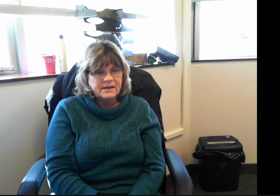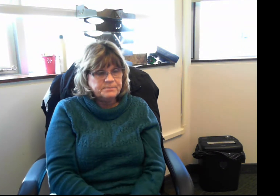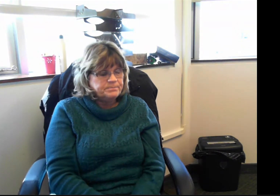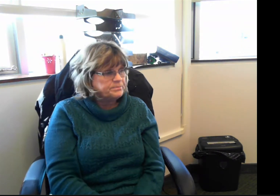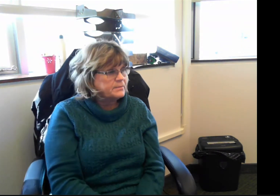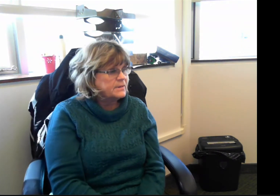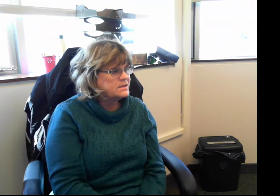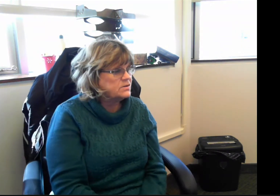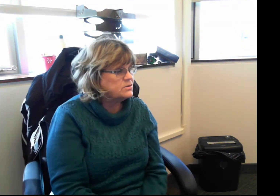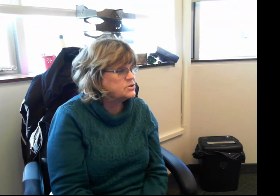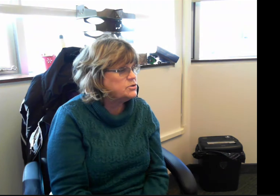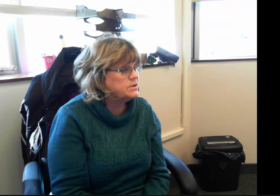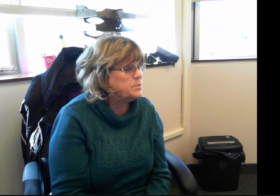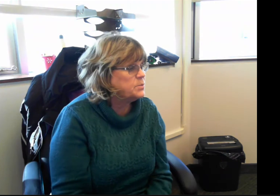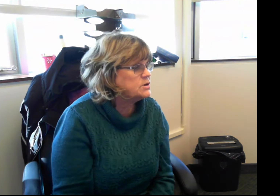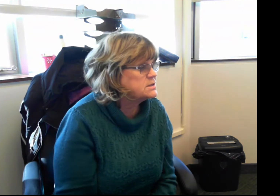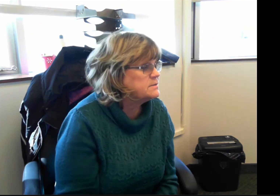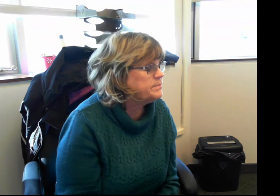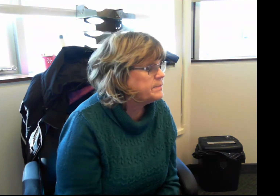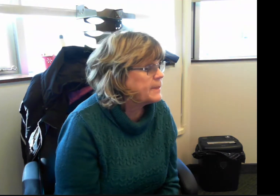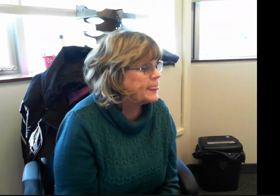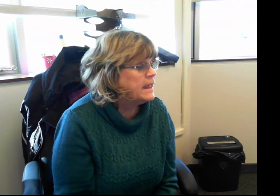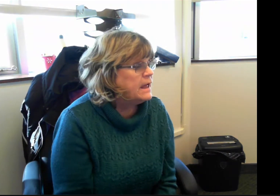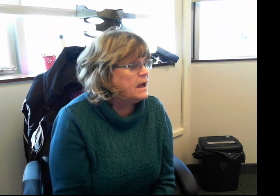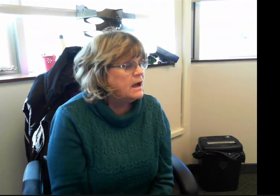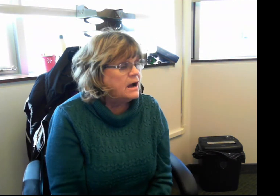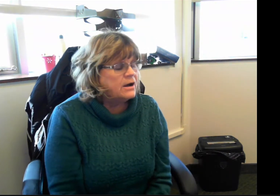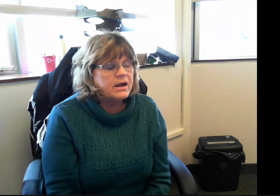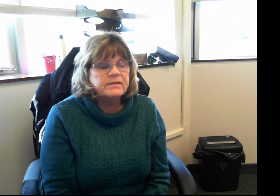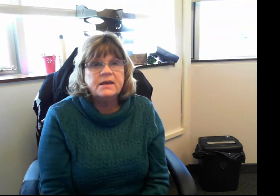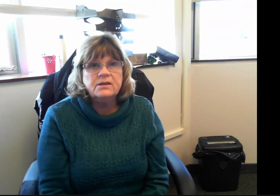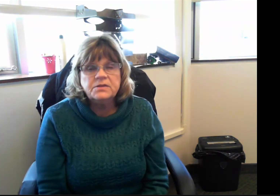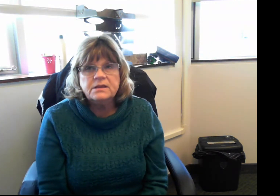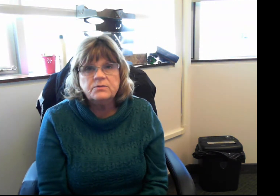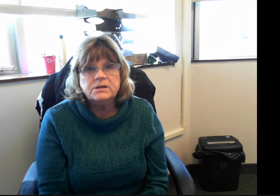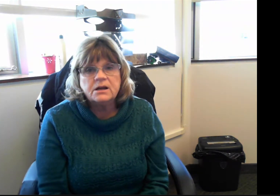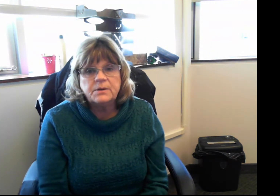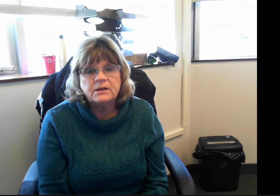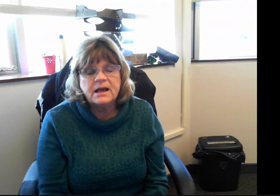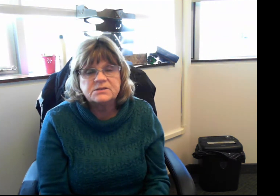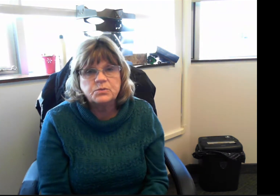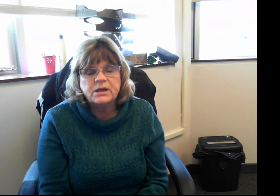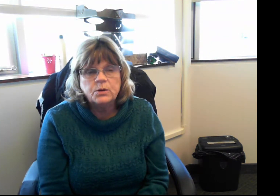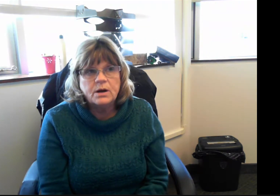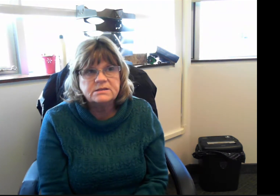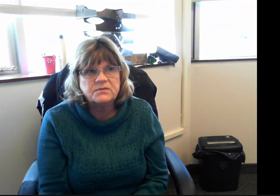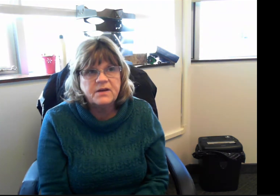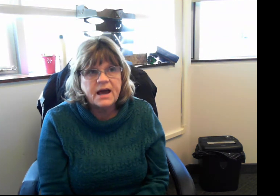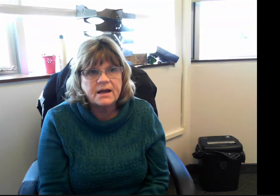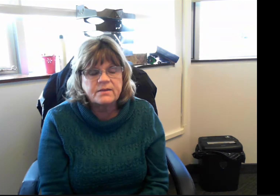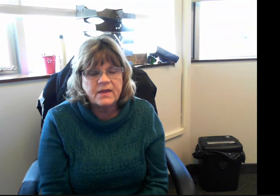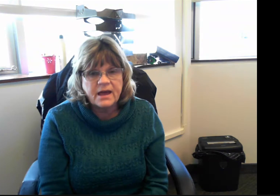Okay, so those are your numbers. All right, the other thing that we talked about last week was the fact